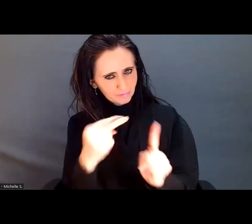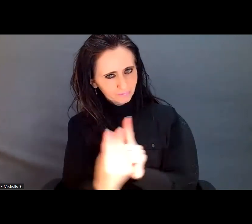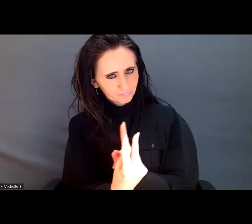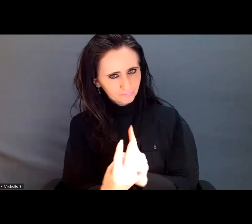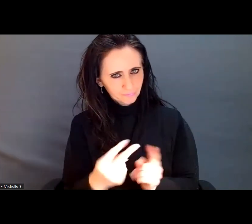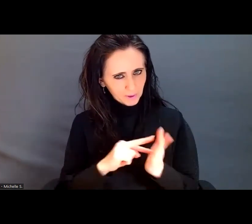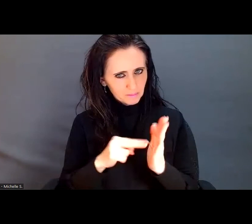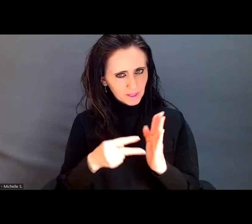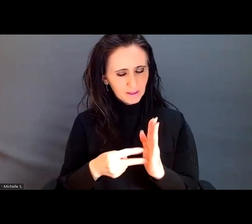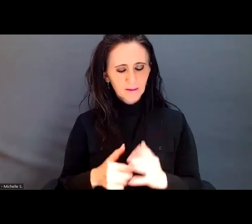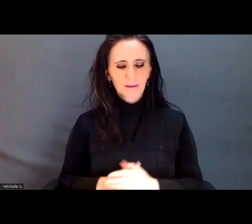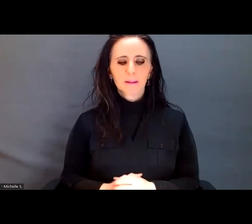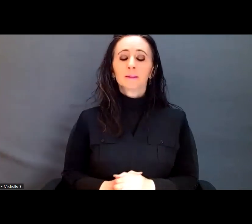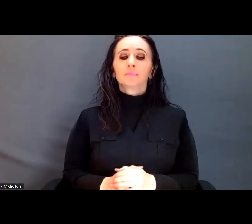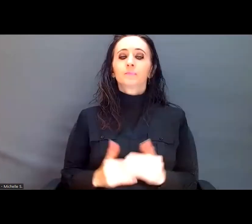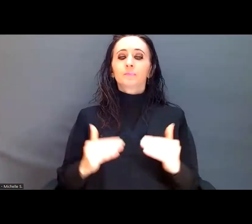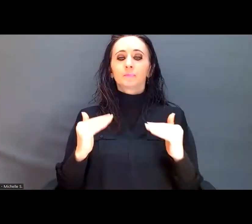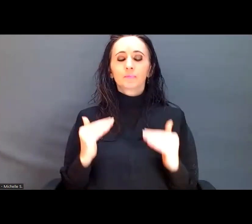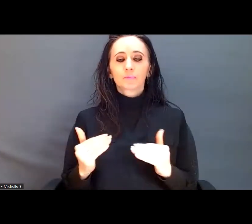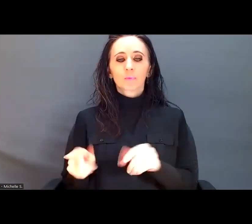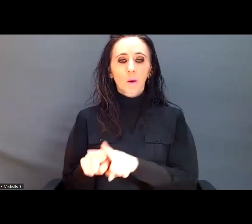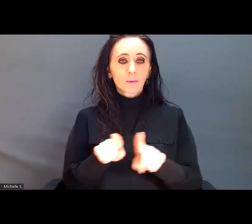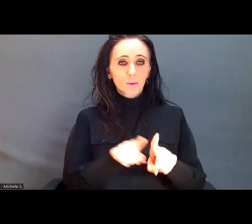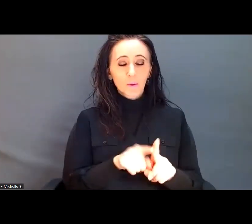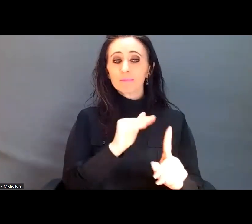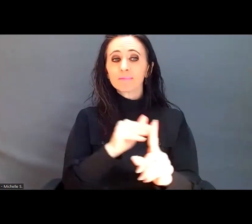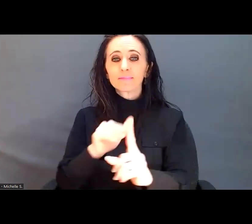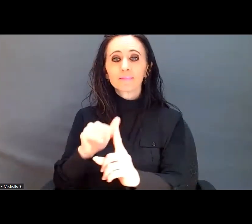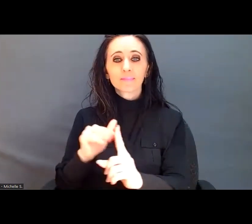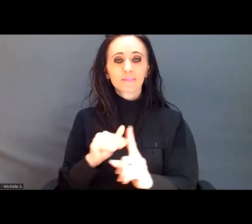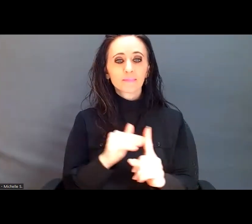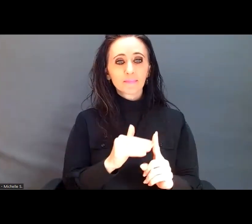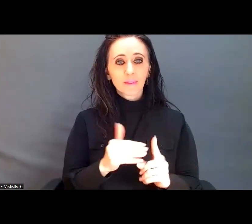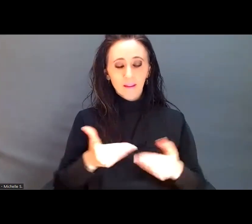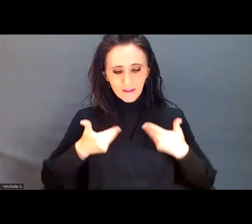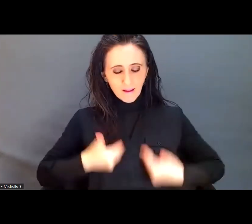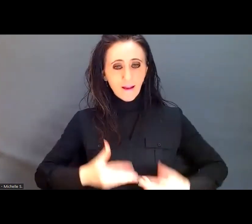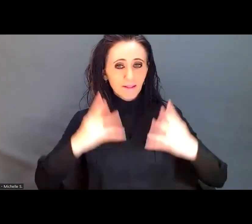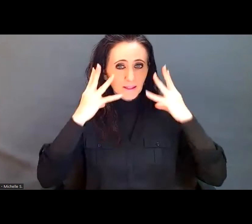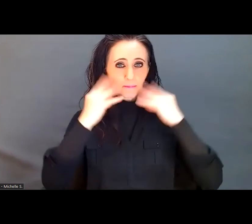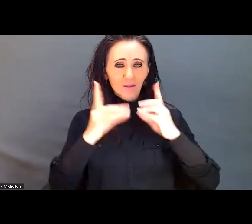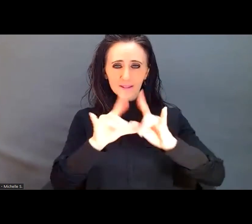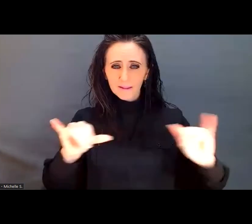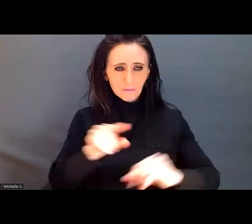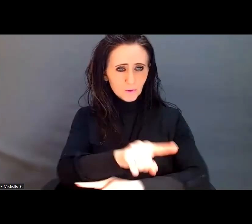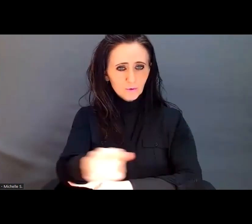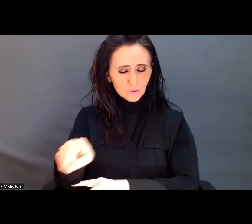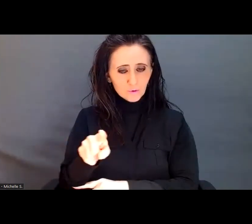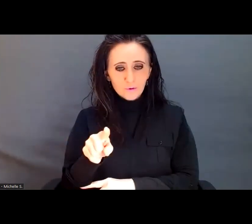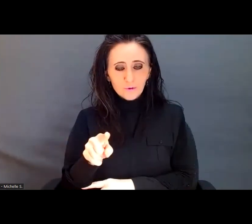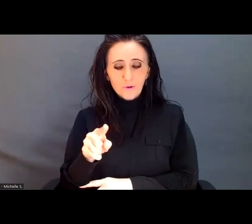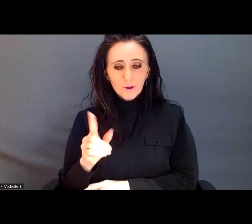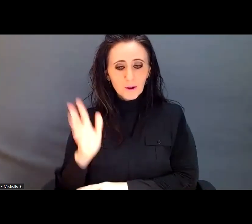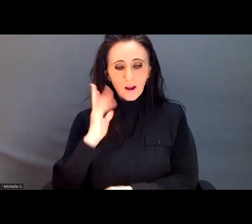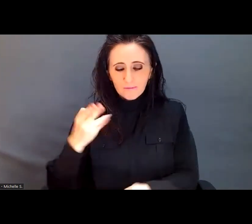Just a reminder, I'm with you. I've been out in the field. I haven't wanted to turn my camera on. It takes more time